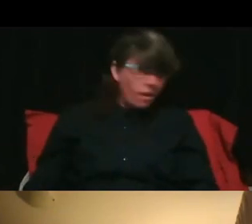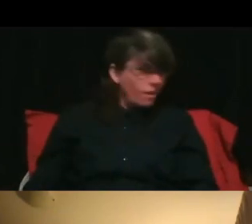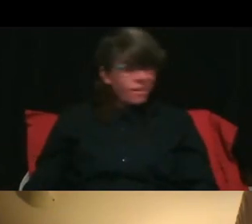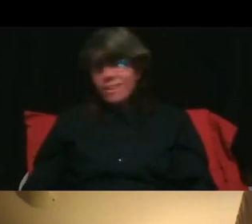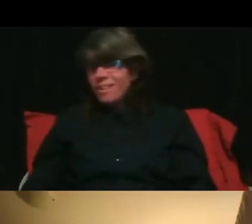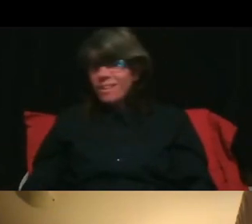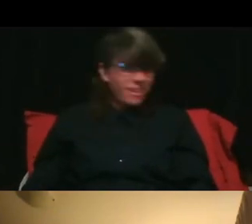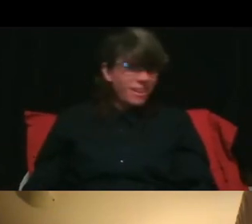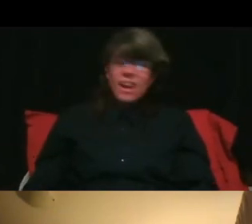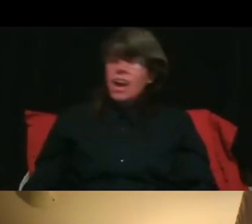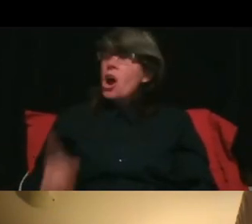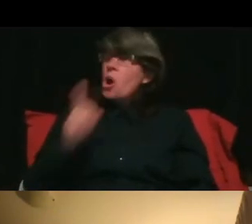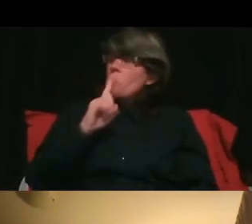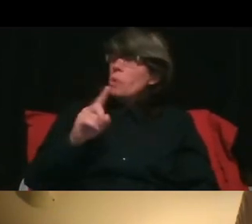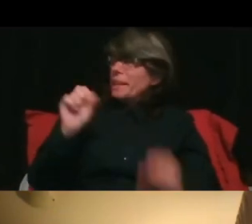I could really hear